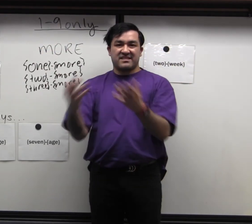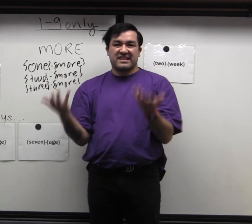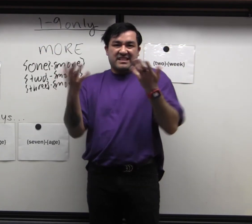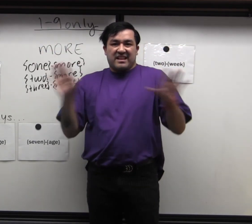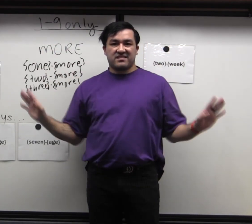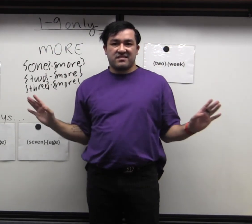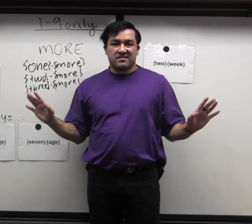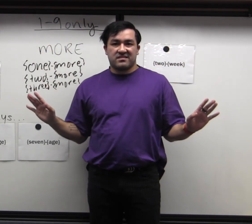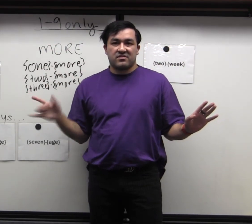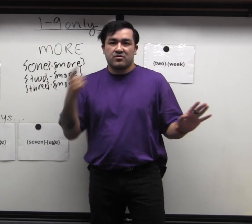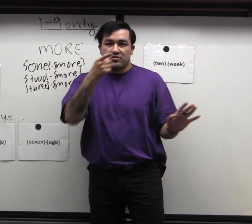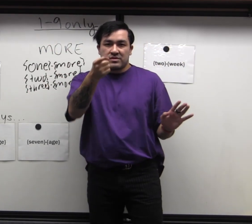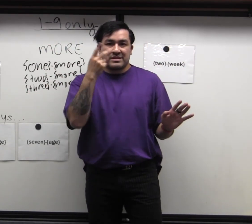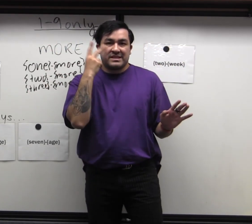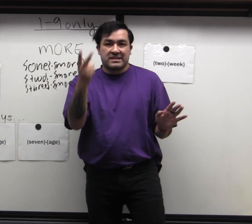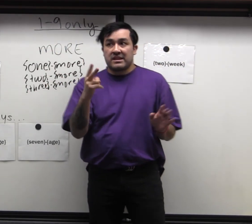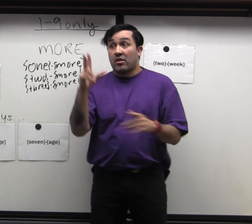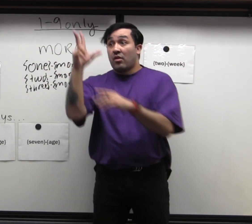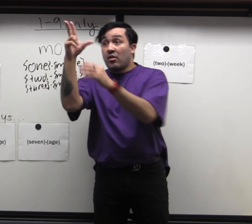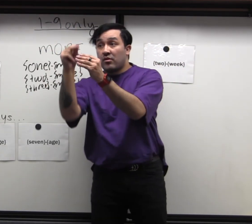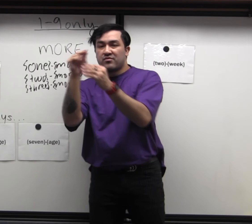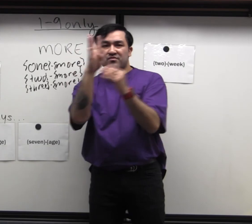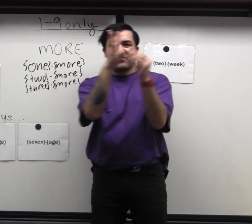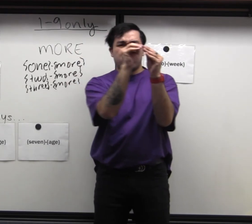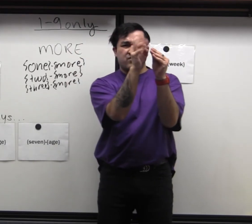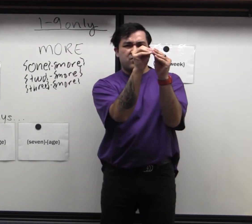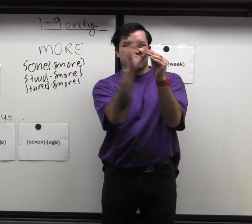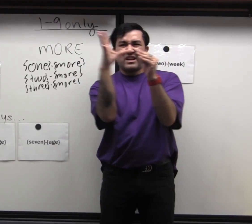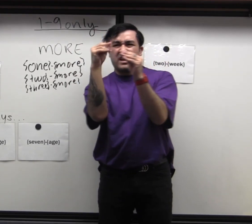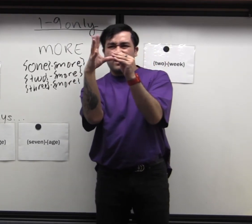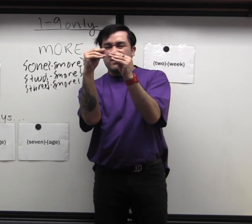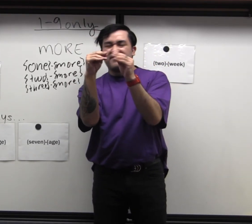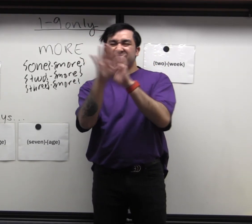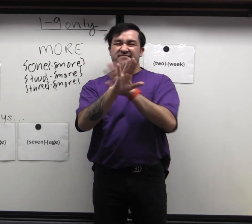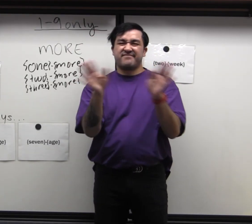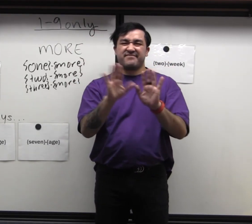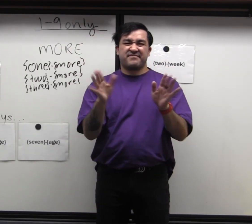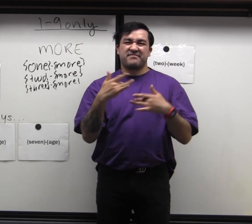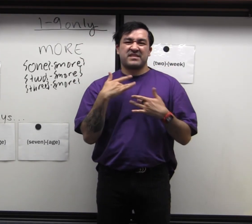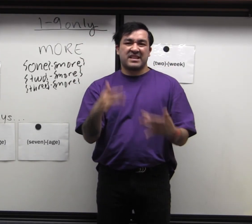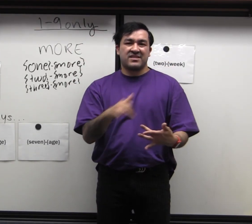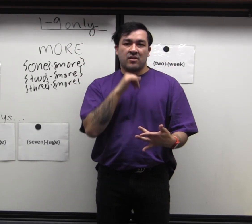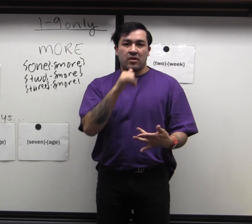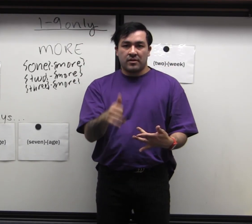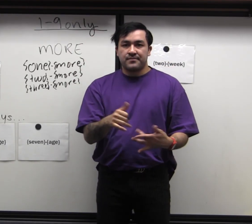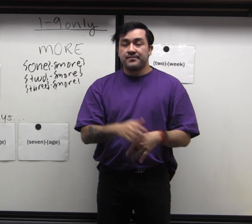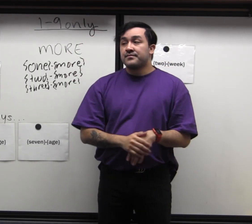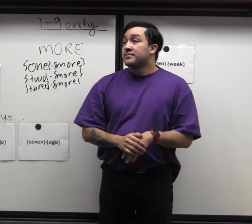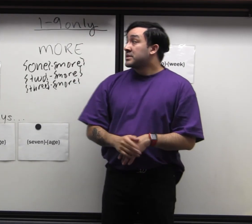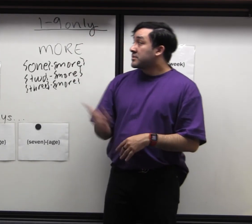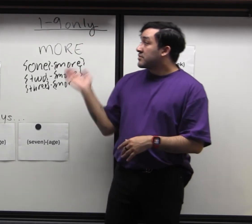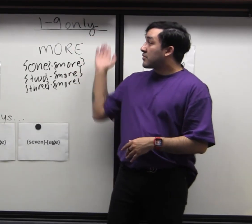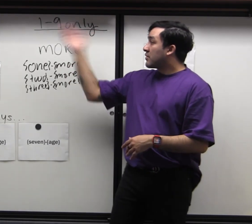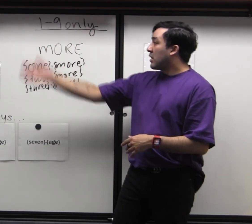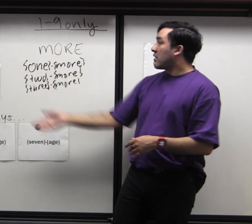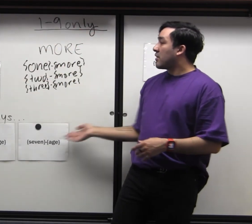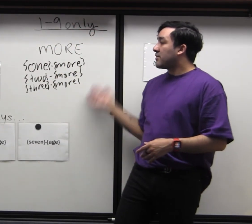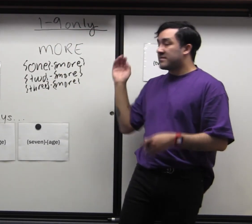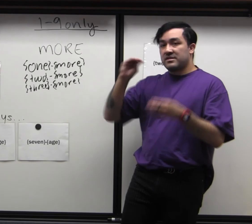done. And that's kind of where they will wrap it up. You don't really see 3 more, 4 more, 5 more now. Typically 1 or 2 more. Okay.